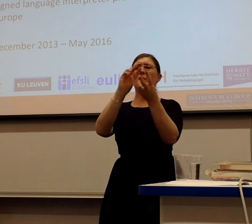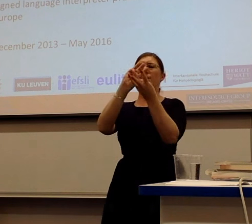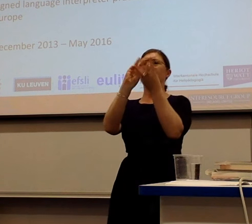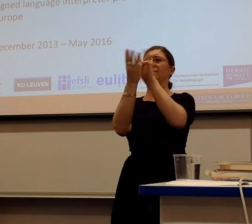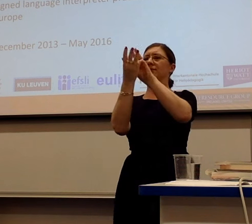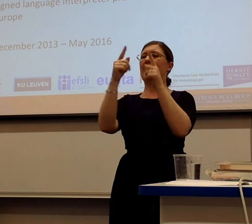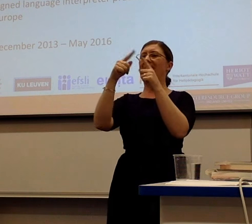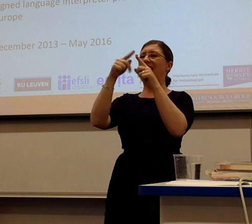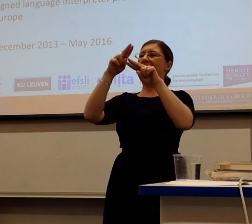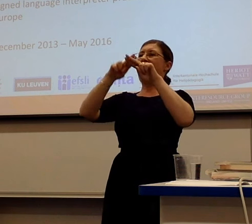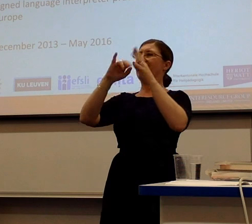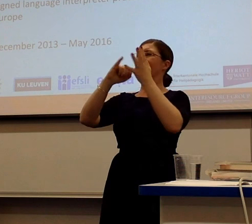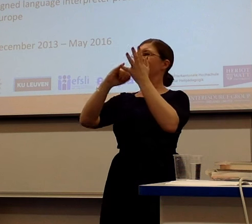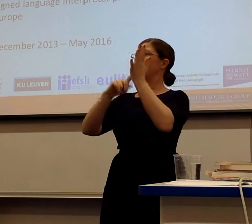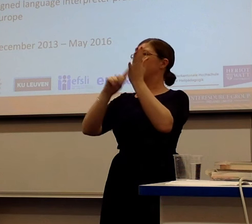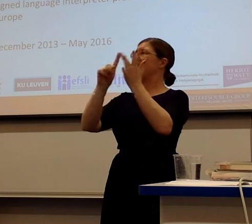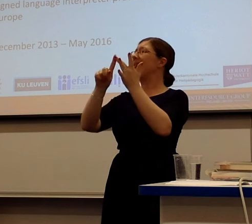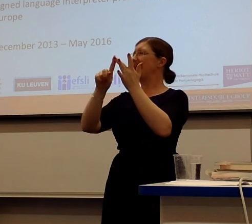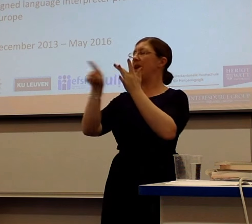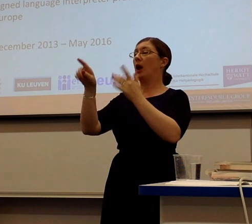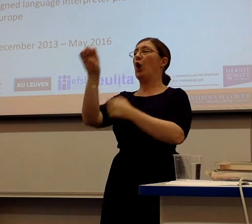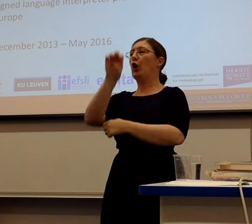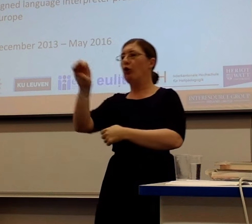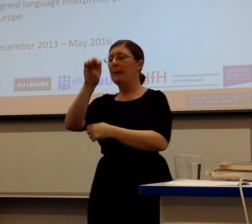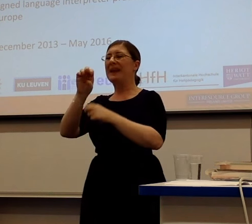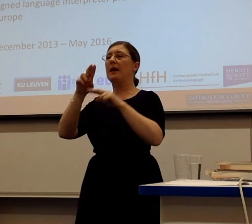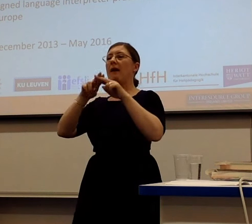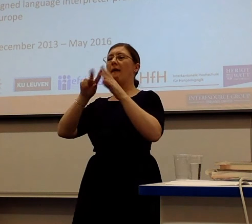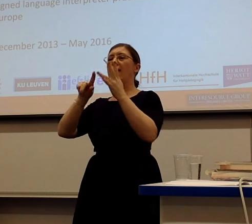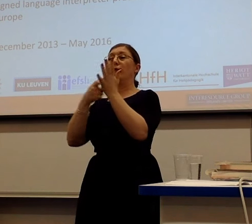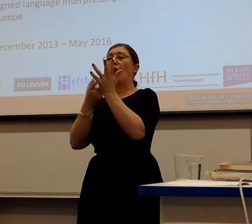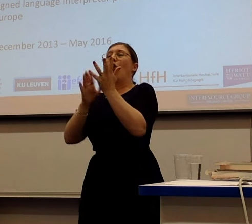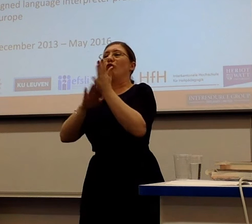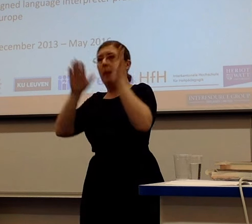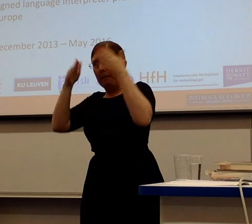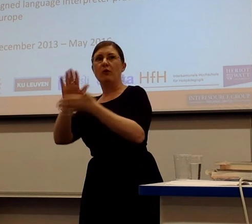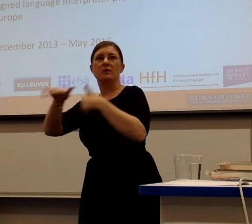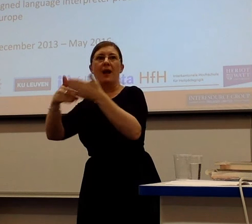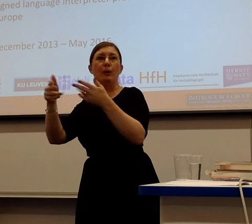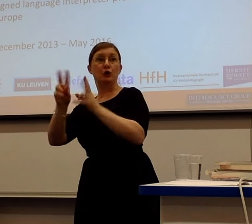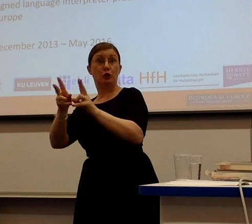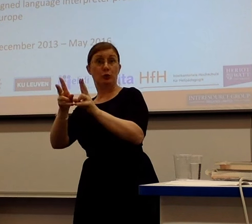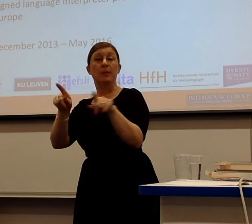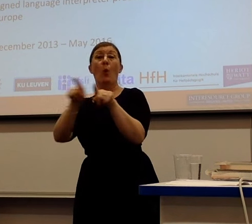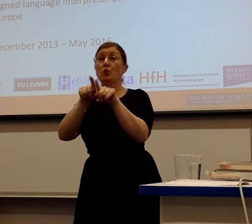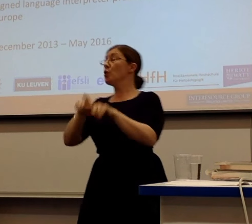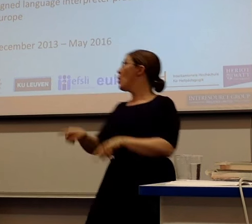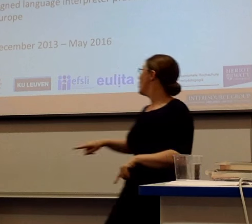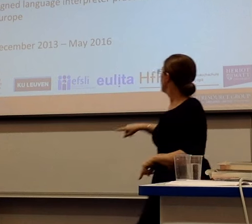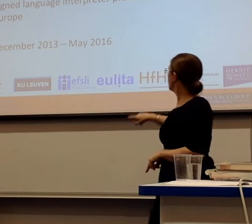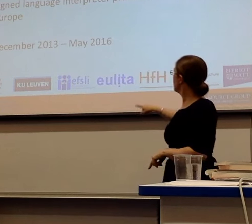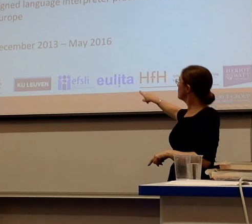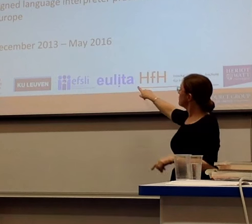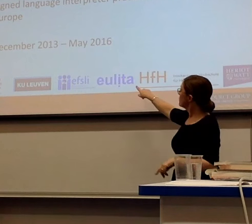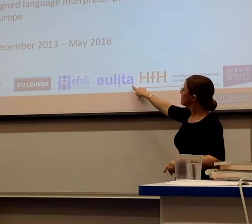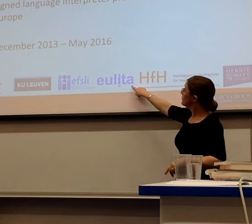Belgium. And efsli, the European Forum of Sign Language Interpreters. And